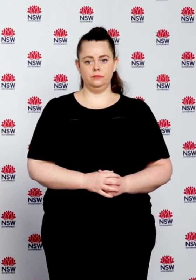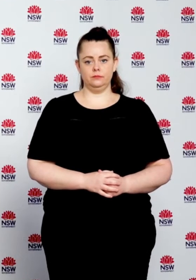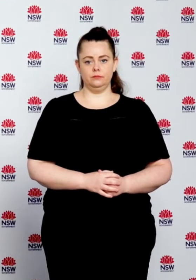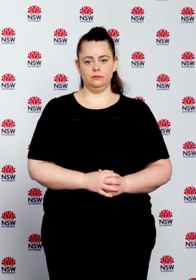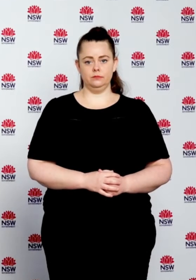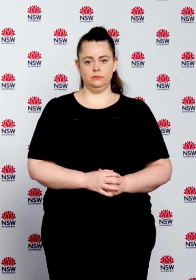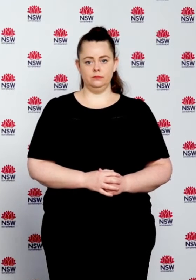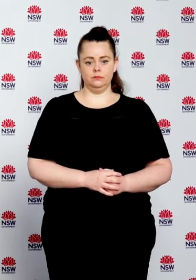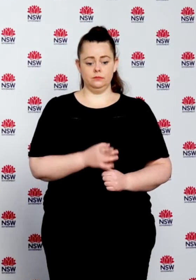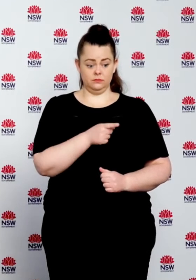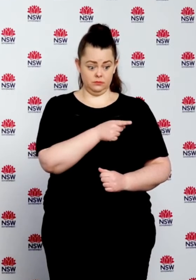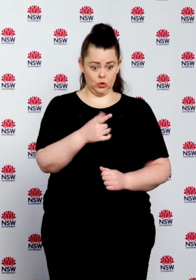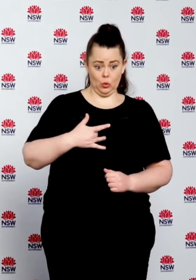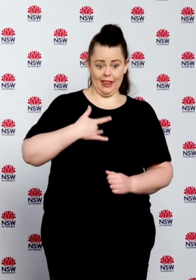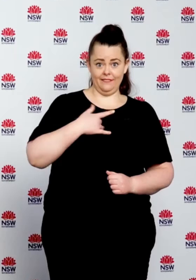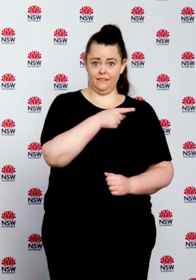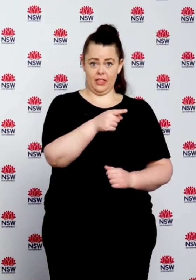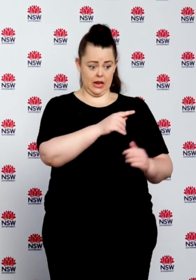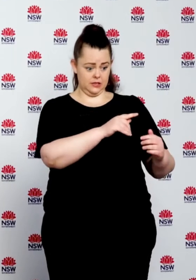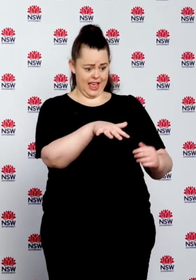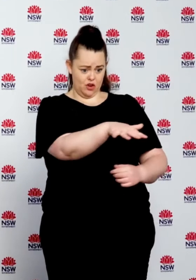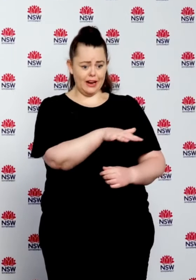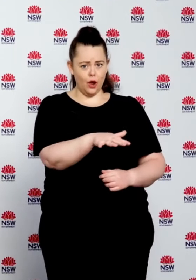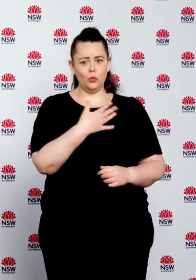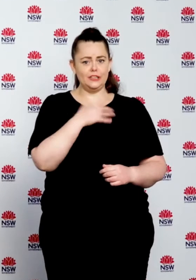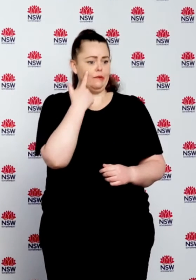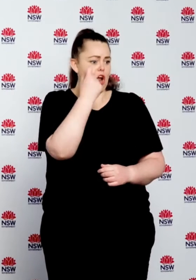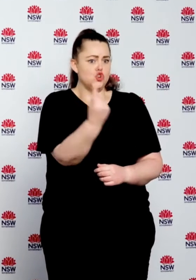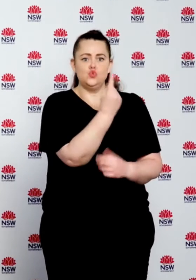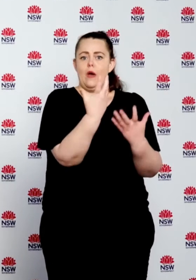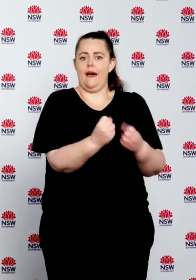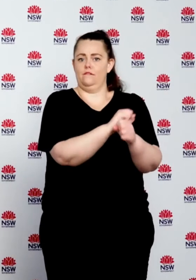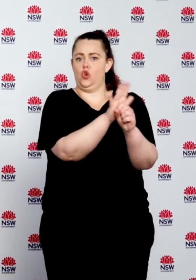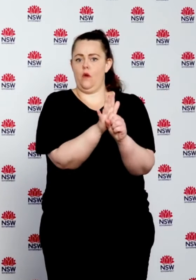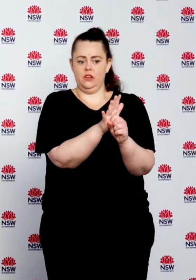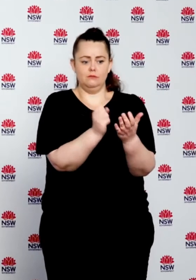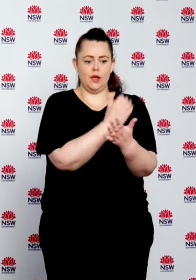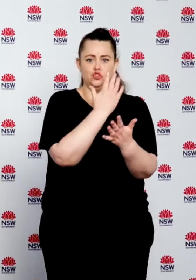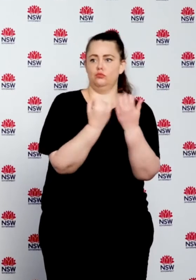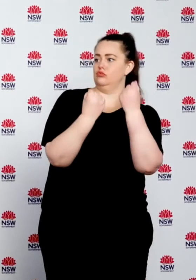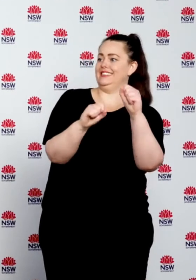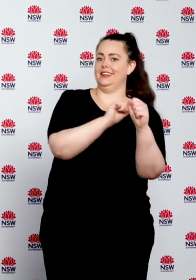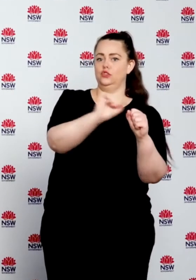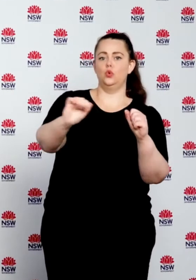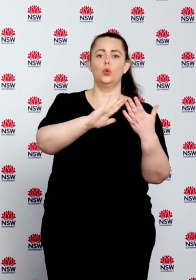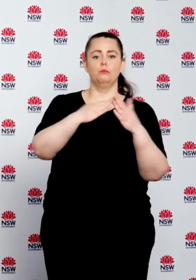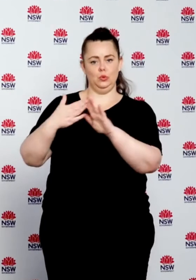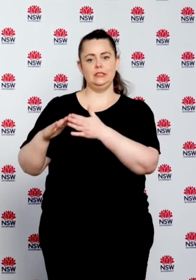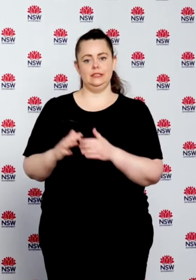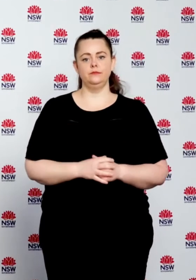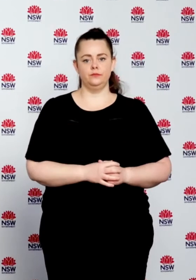cases in these communities, it's important we identify them and so we can protect others in the community as soon as possible.